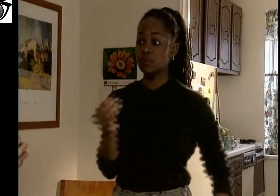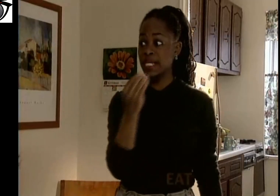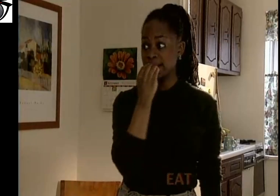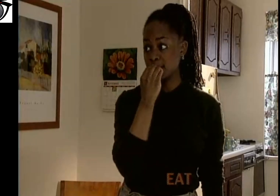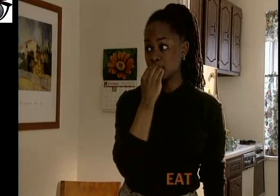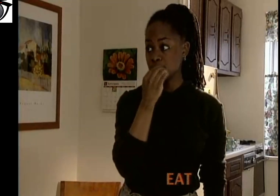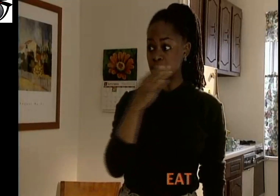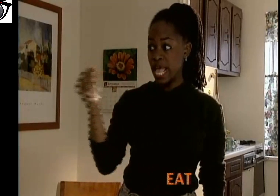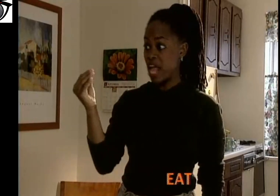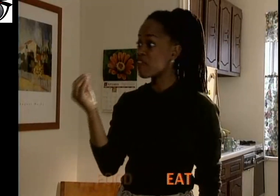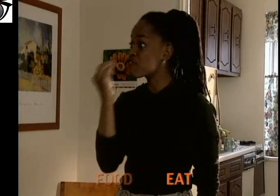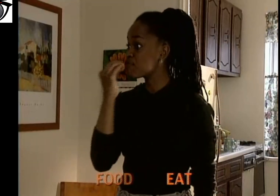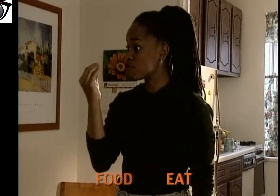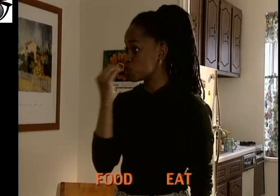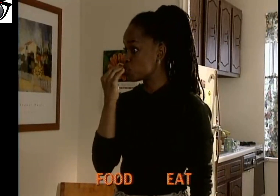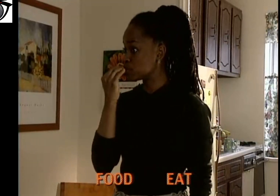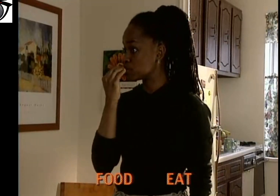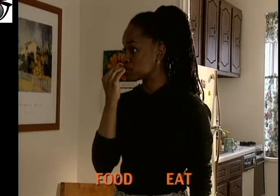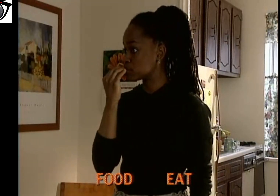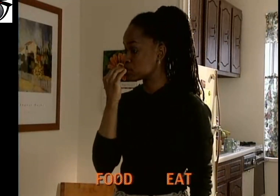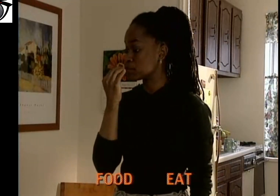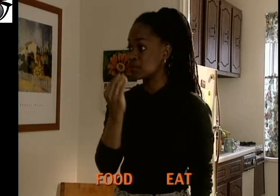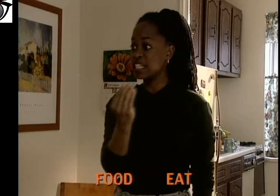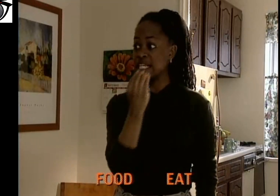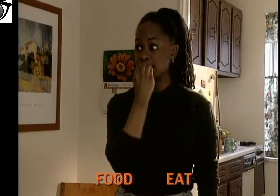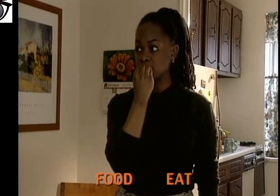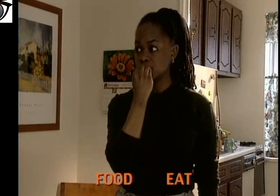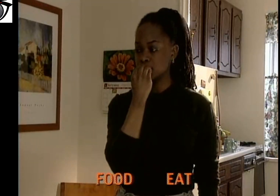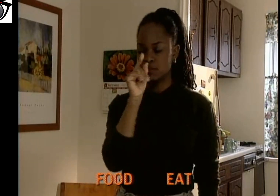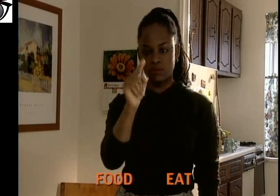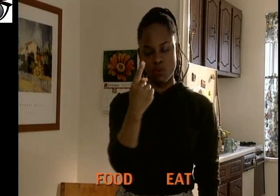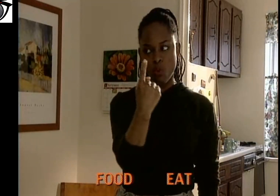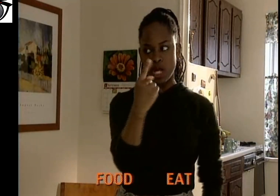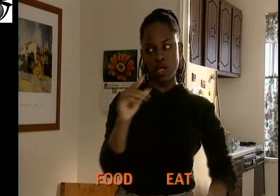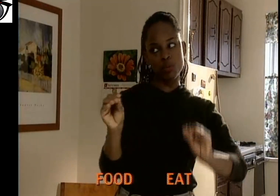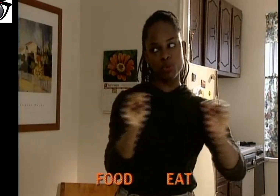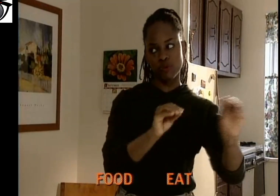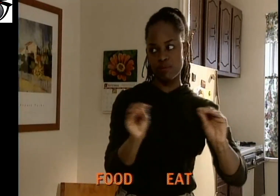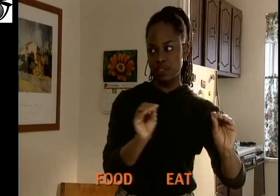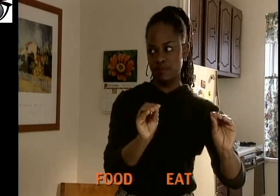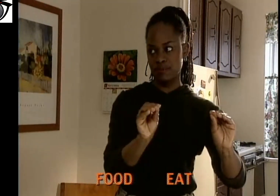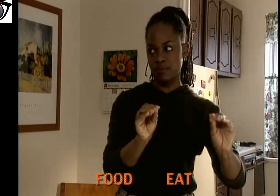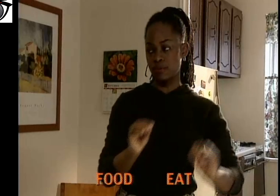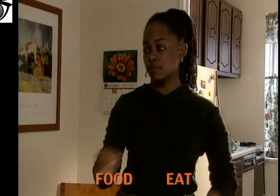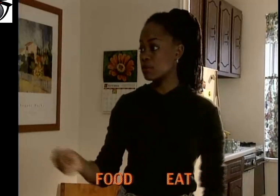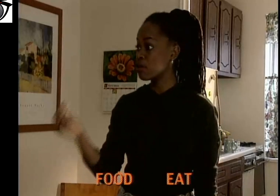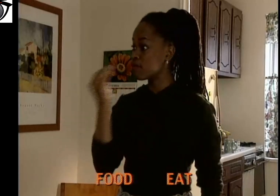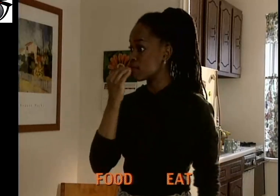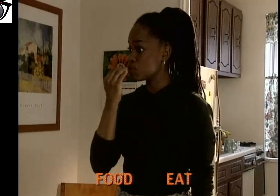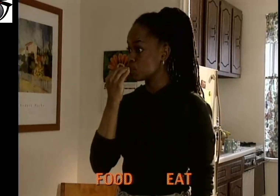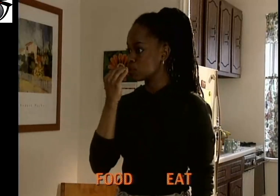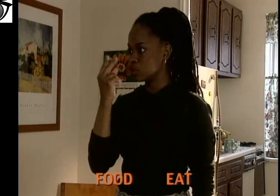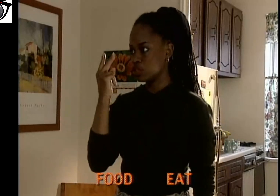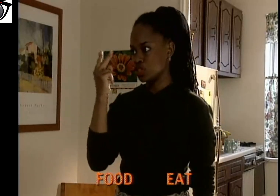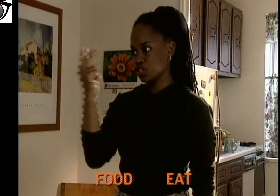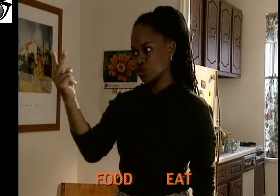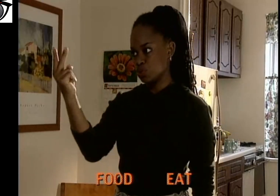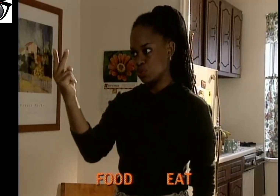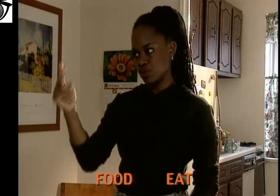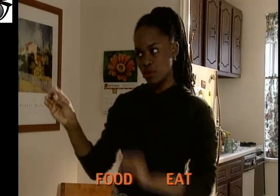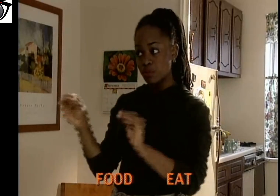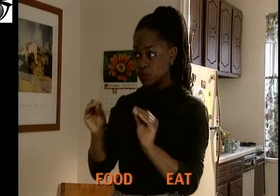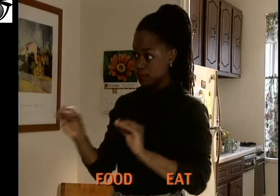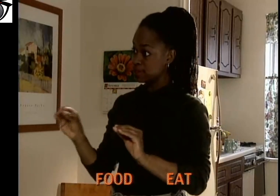know. Eat and food. See, eat is formed with one movement, and food has